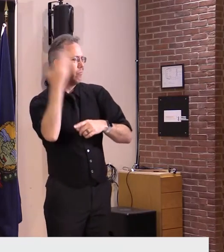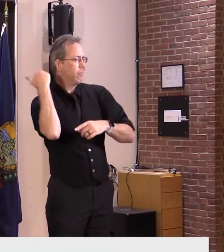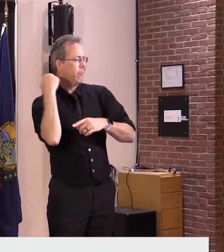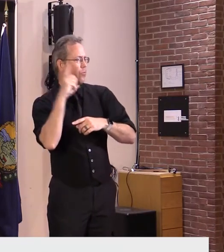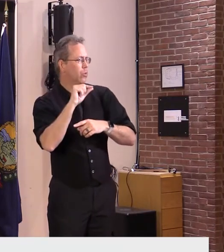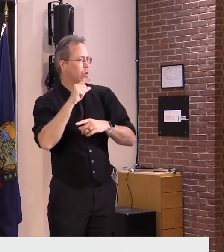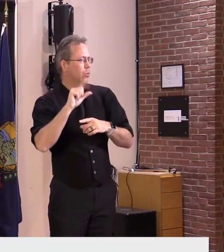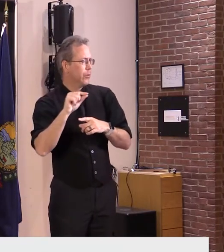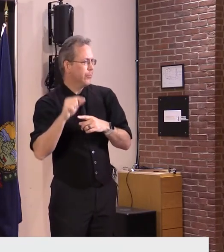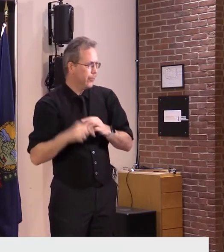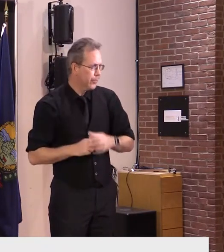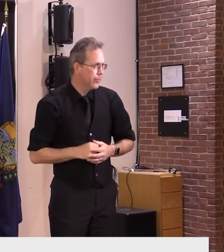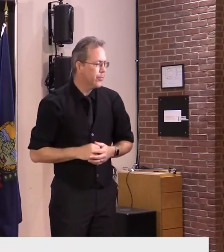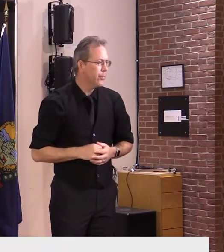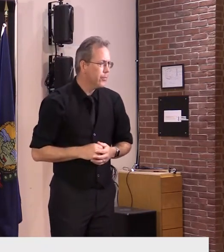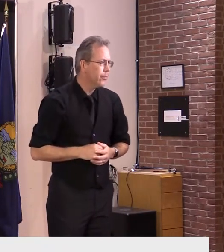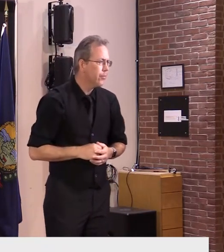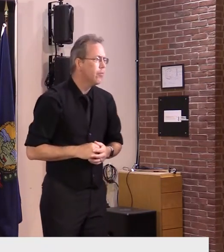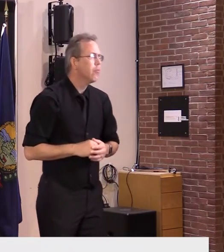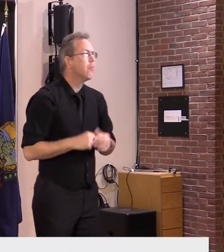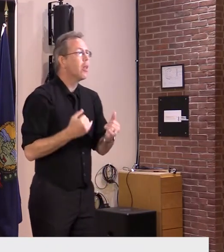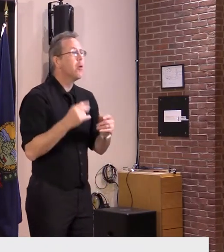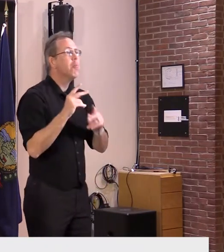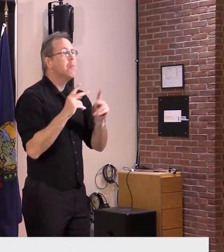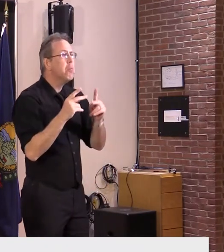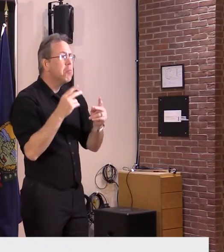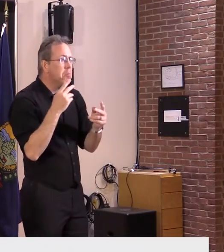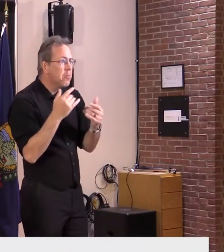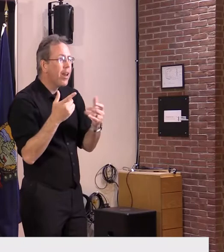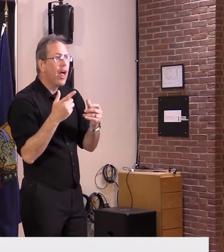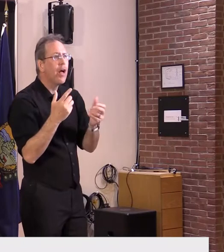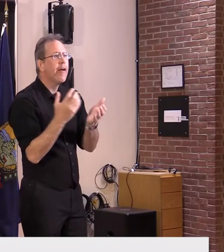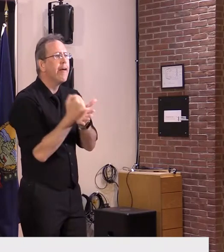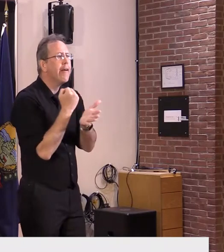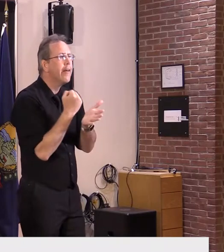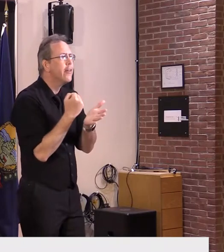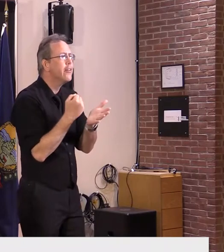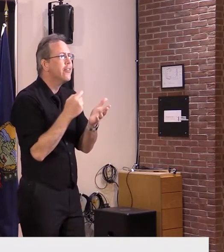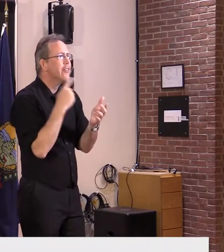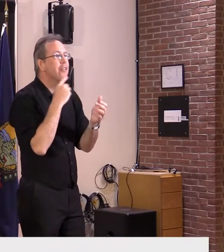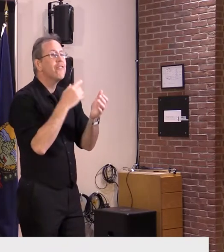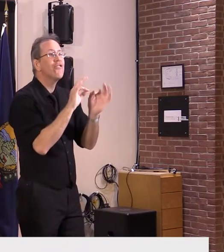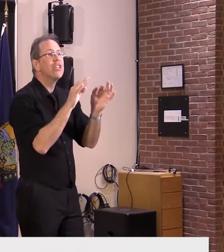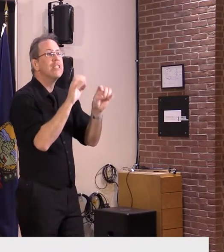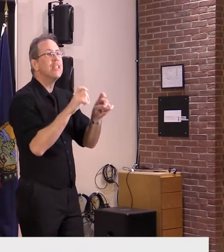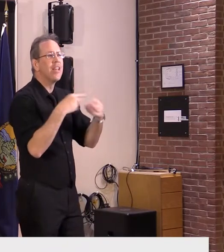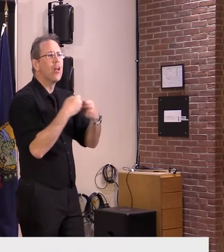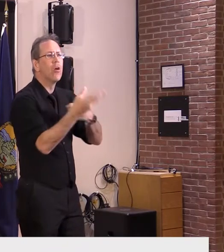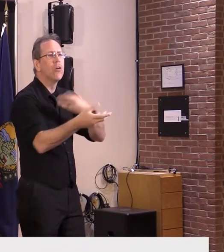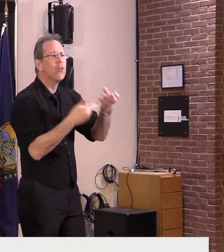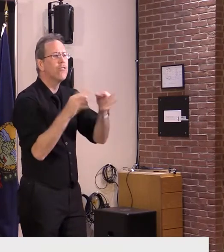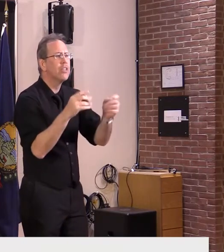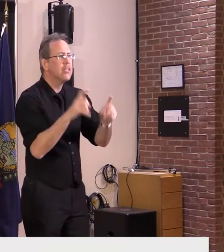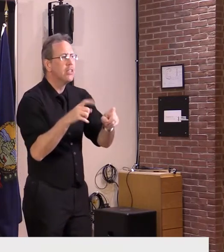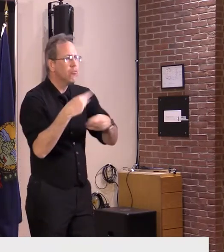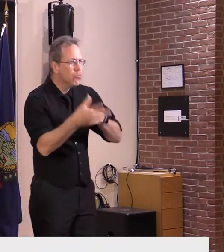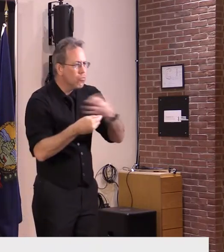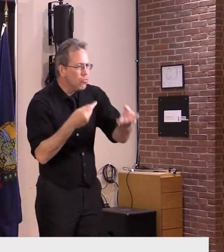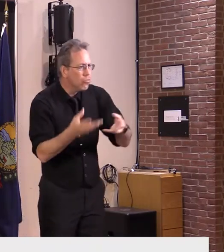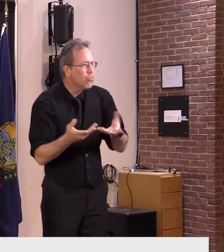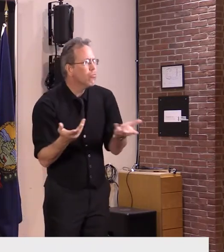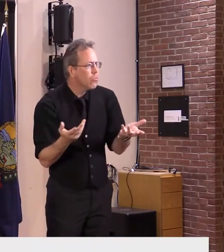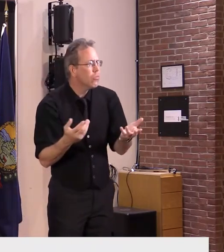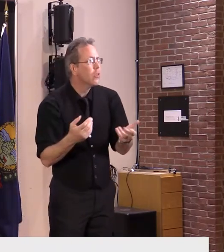People who want to take advantage of getting the free tests from the sites, if they go to the registration site